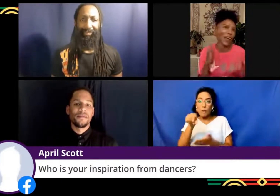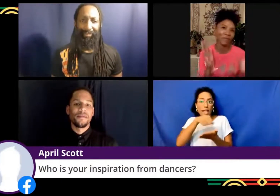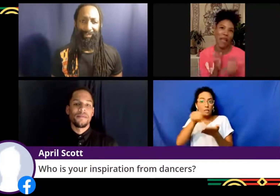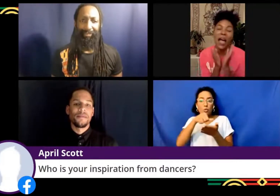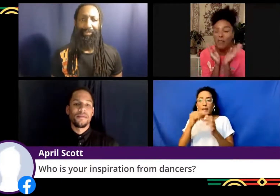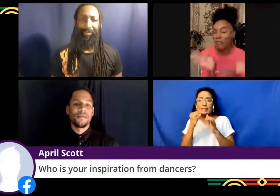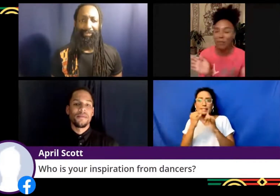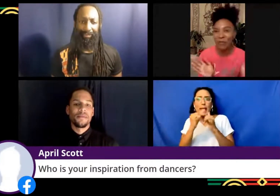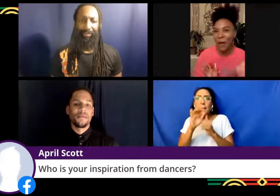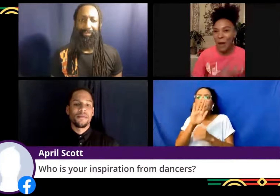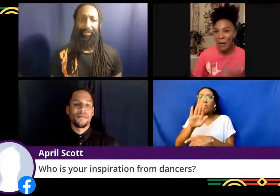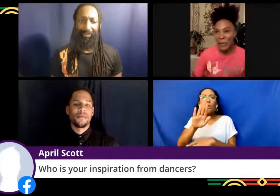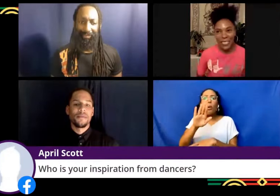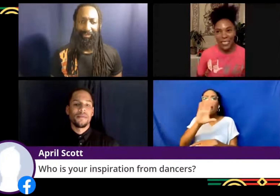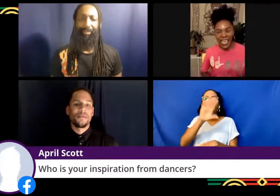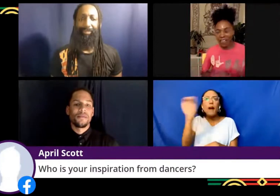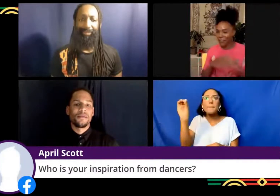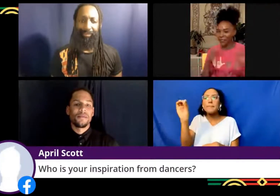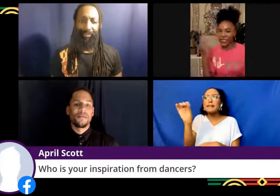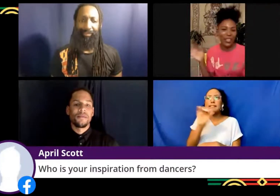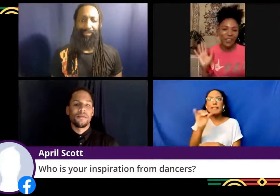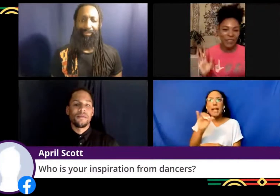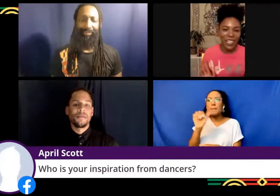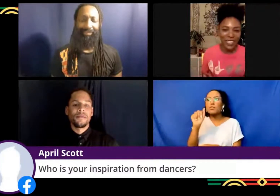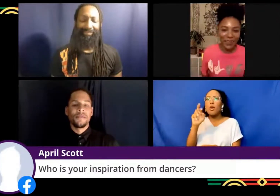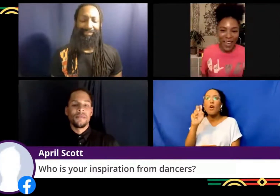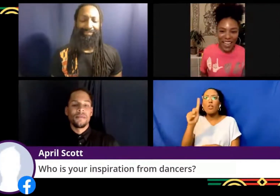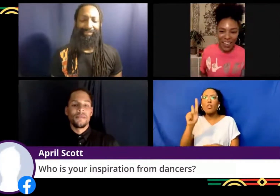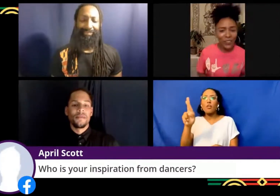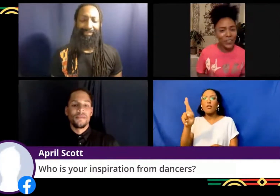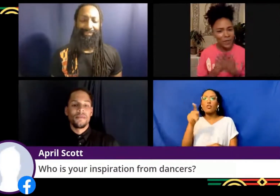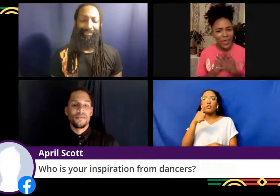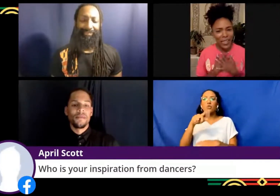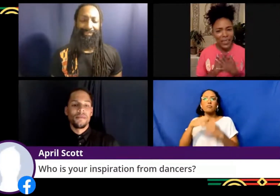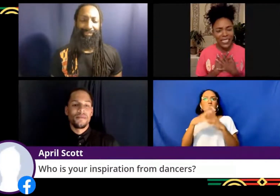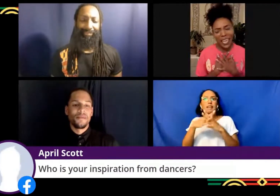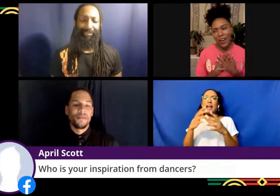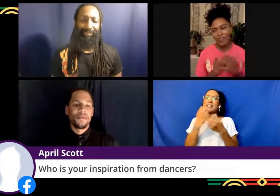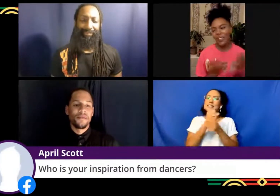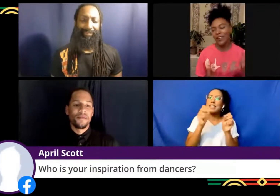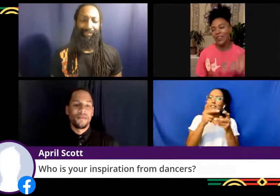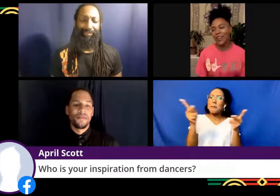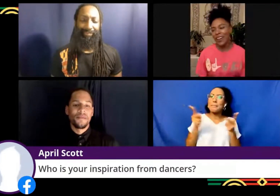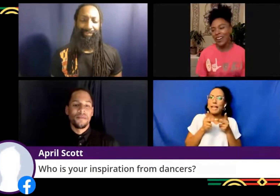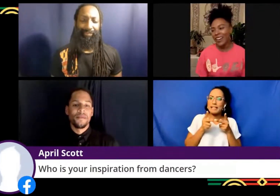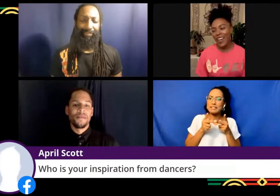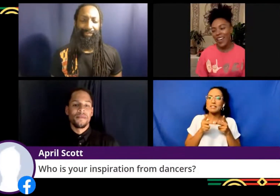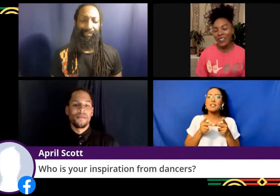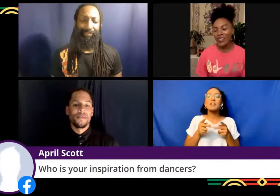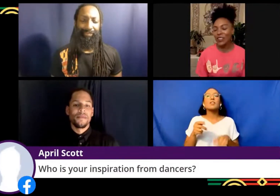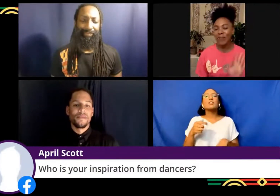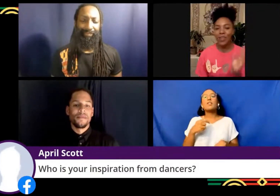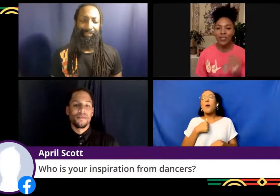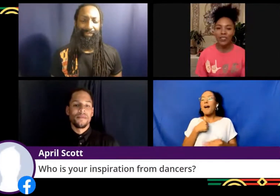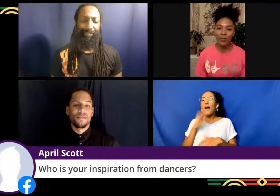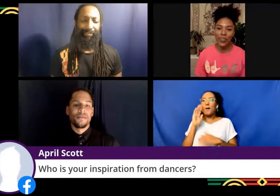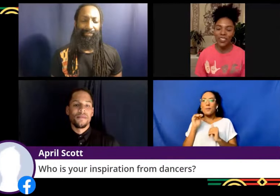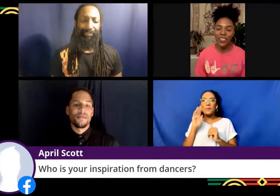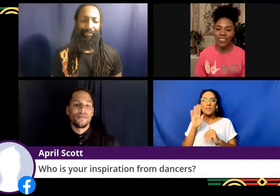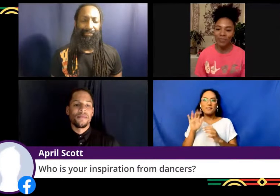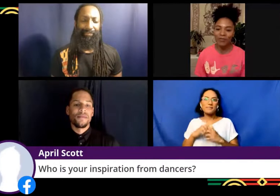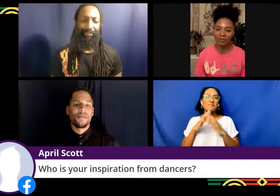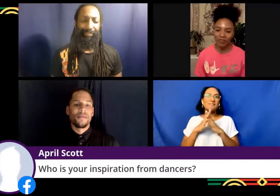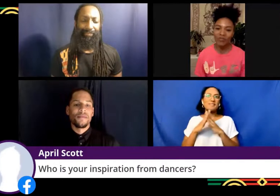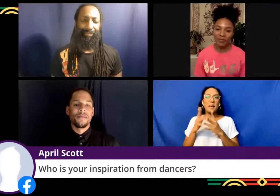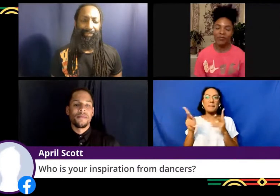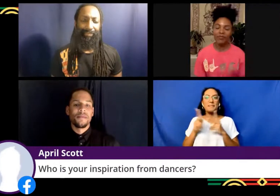I have dreams of my own one day for a safe space of my own for someone like myself. So yeah, he's just a major